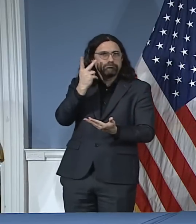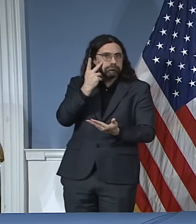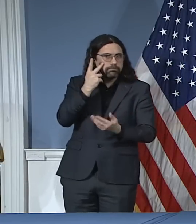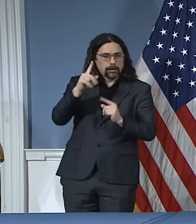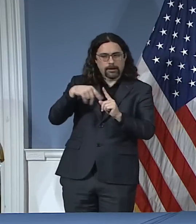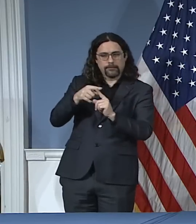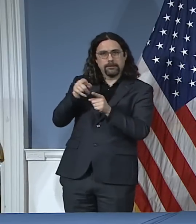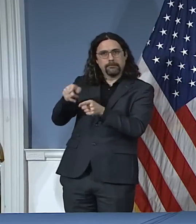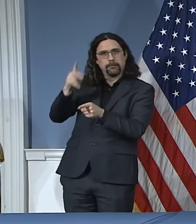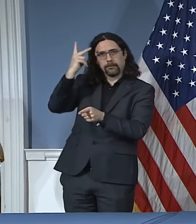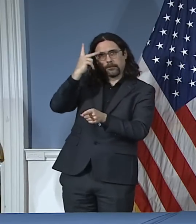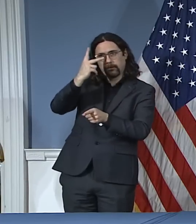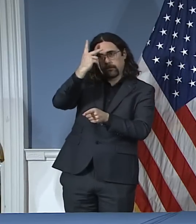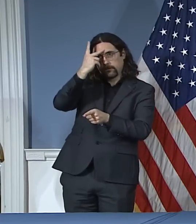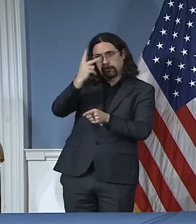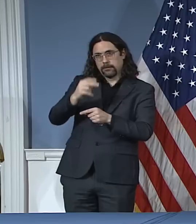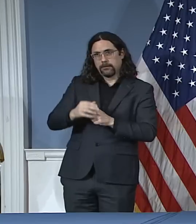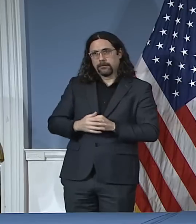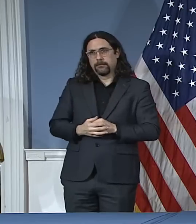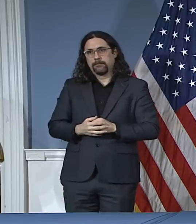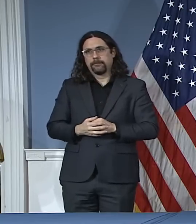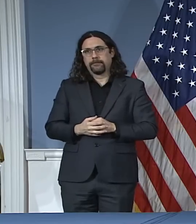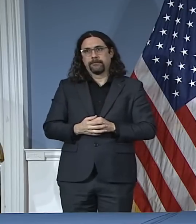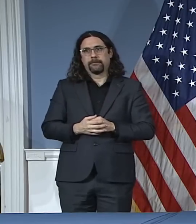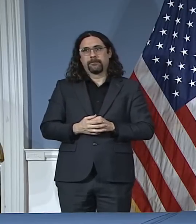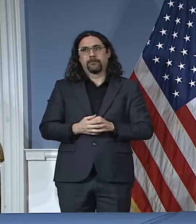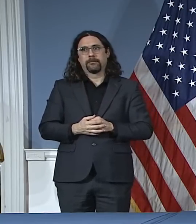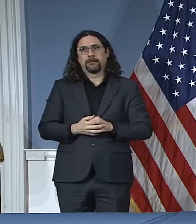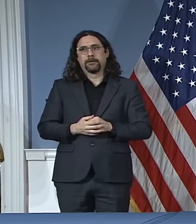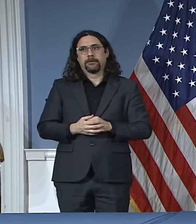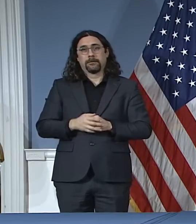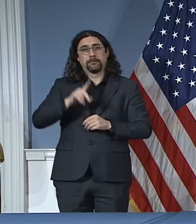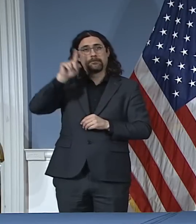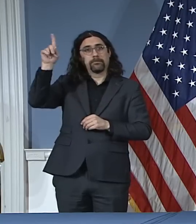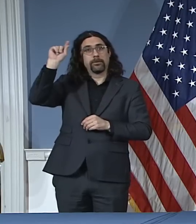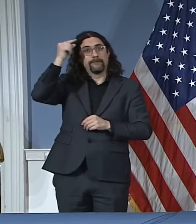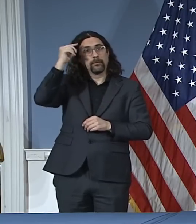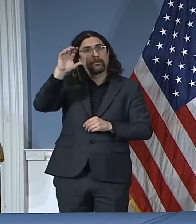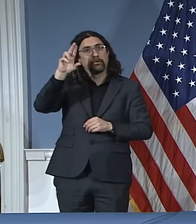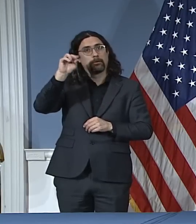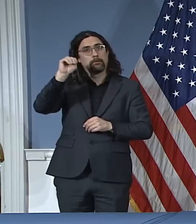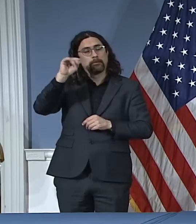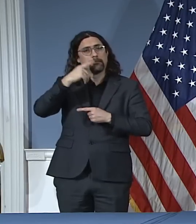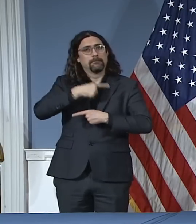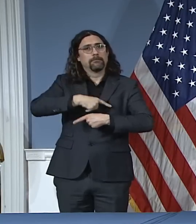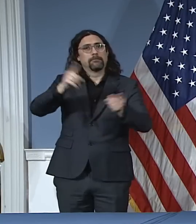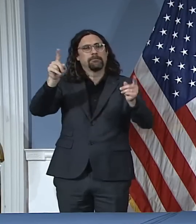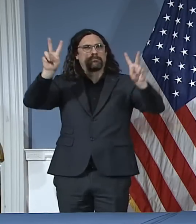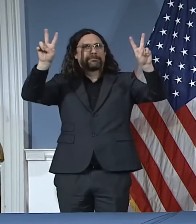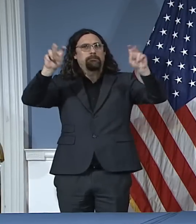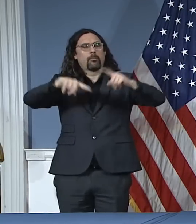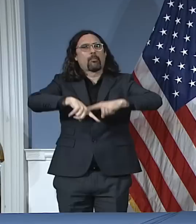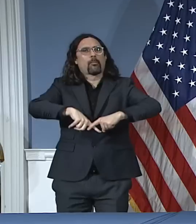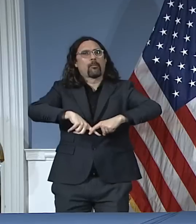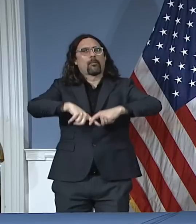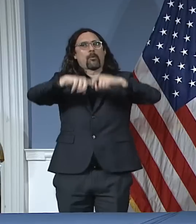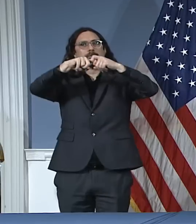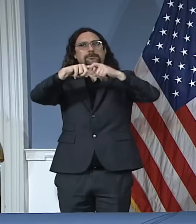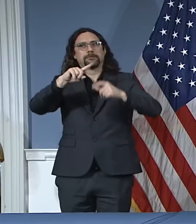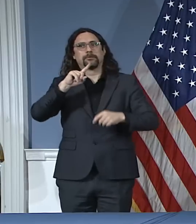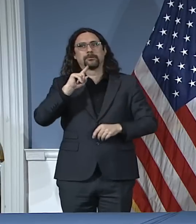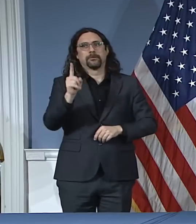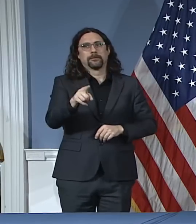order, which I entirely agree with, we need to ensure that if people want a little exercise in their